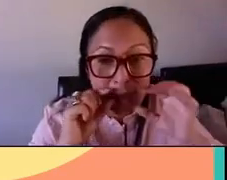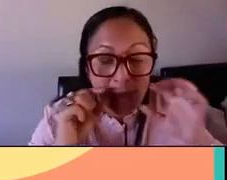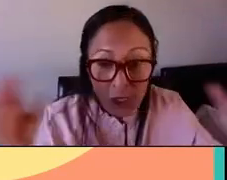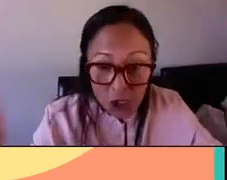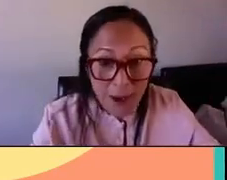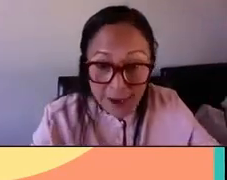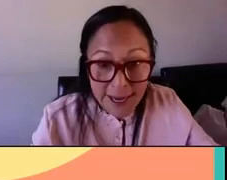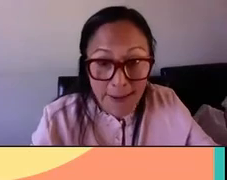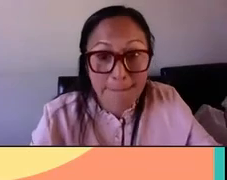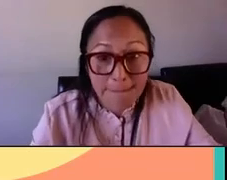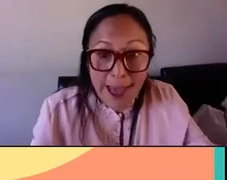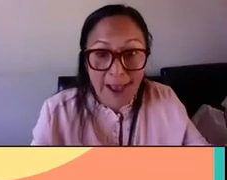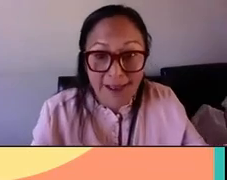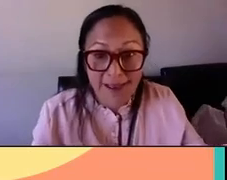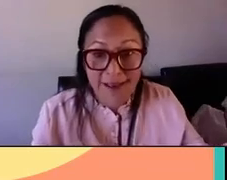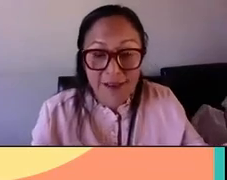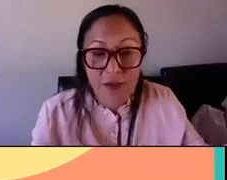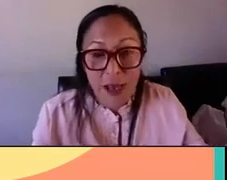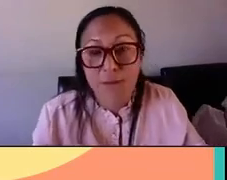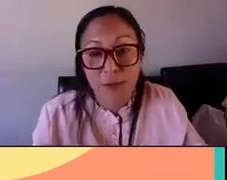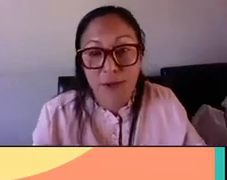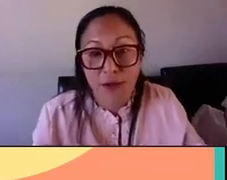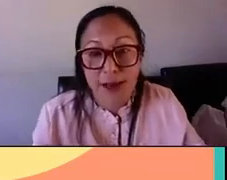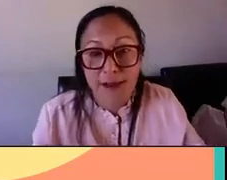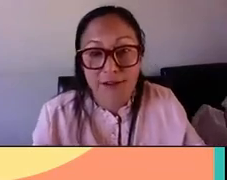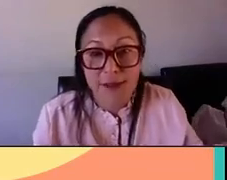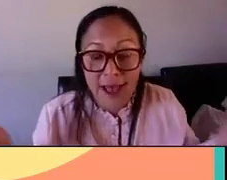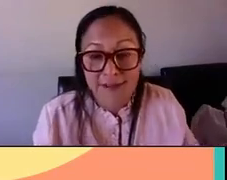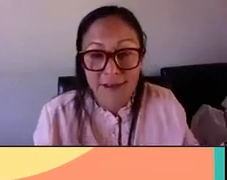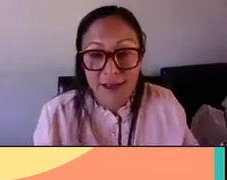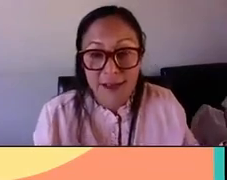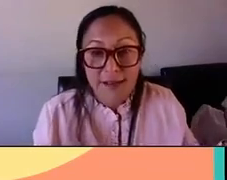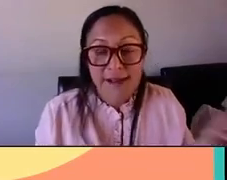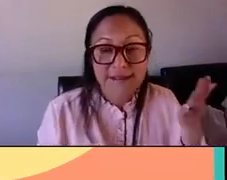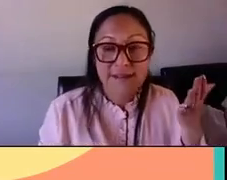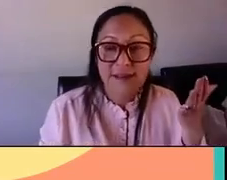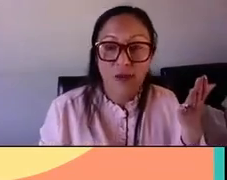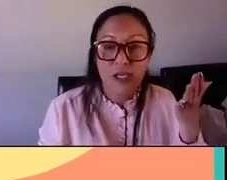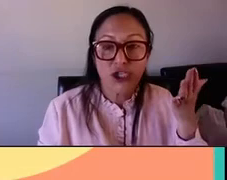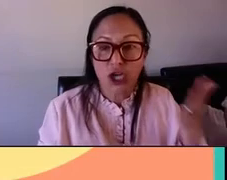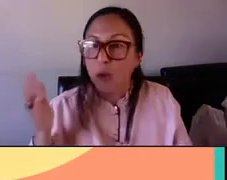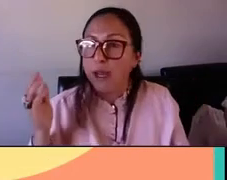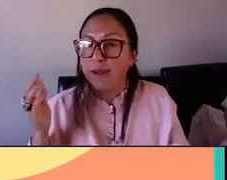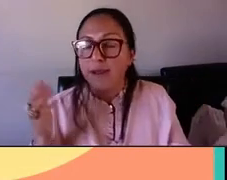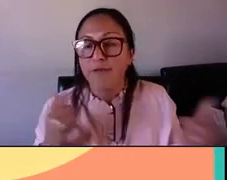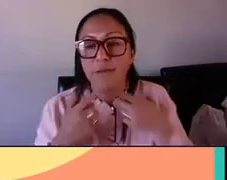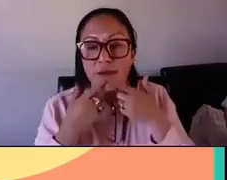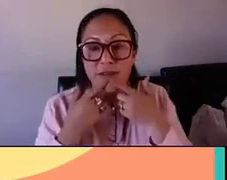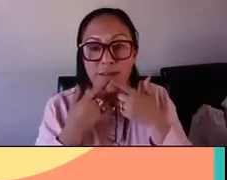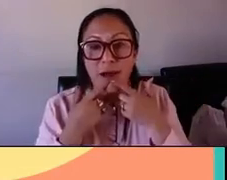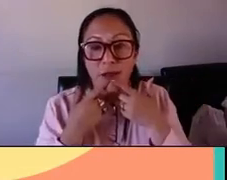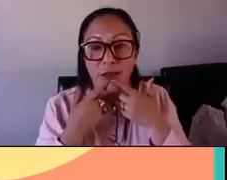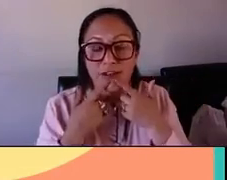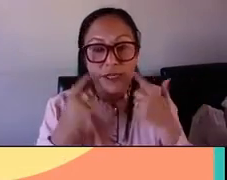"Mmm," you might get a back. So that would be really great. So yes, let's distinguish showing from